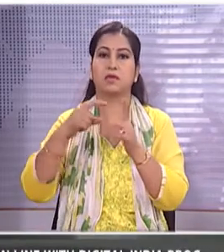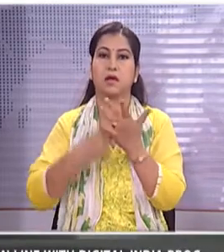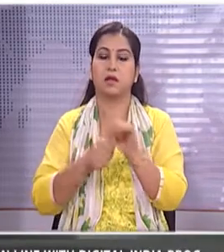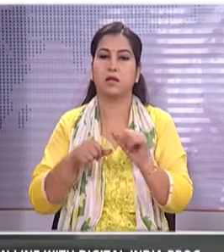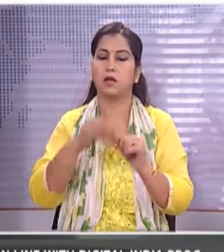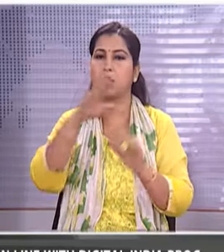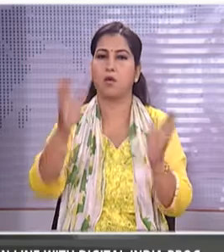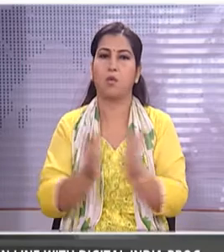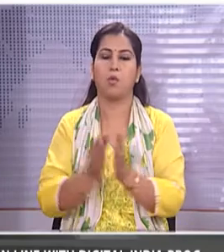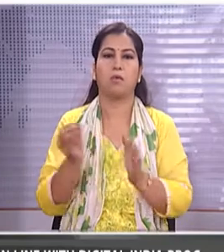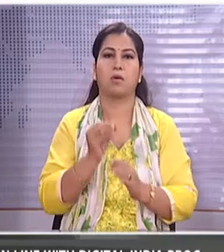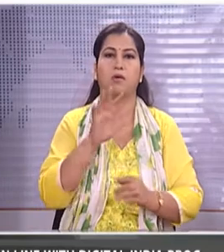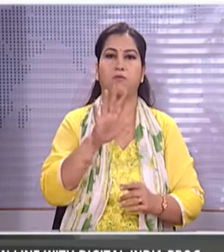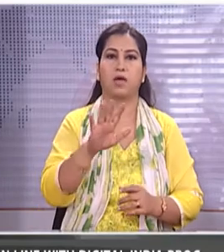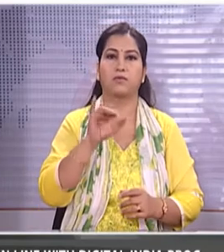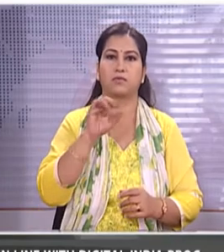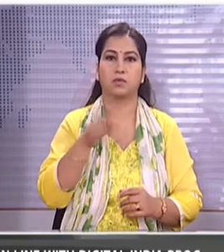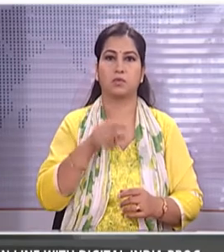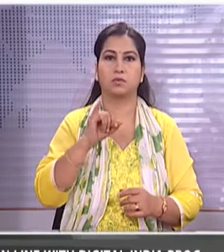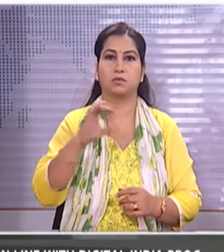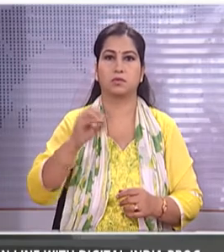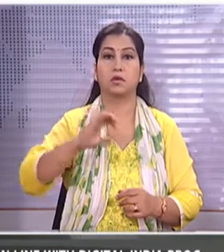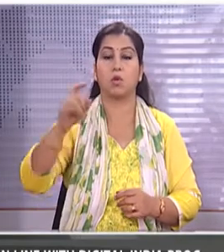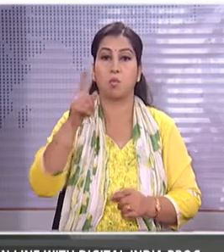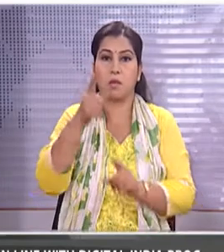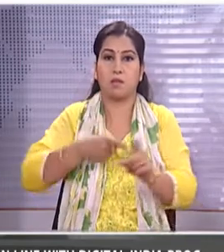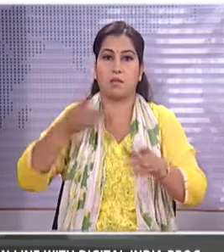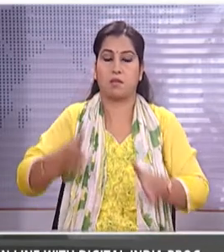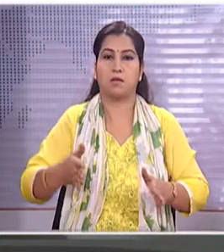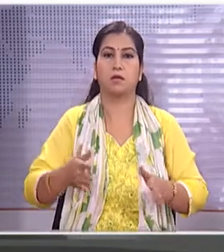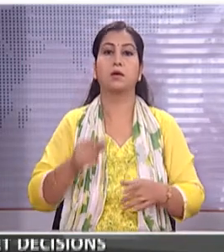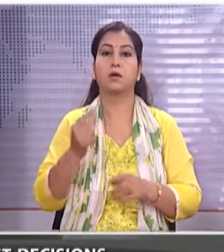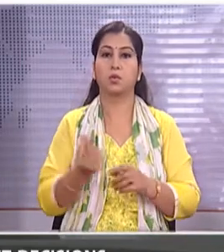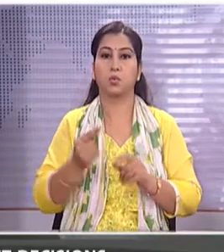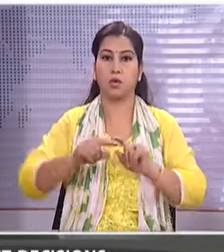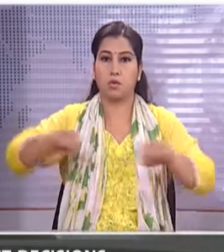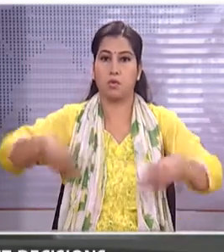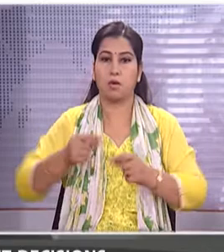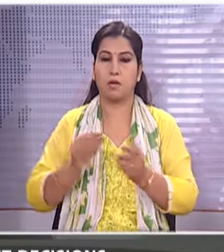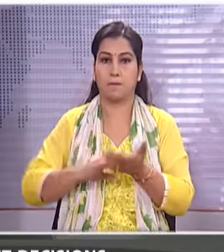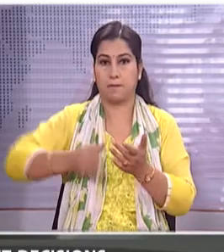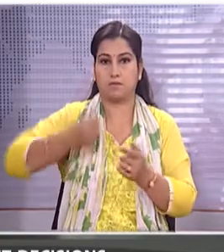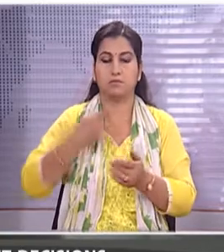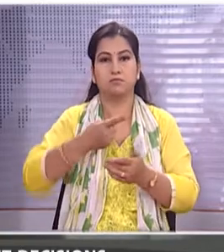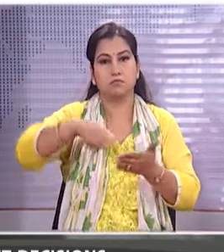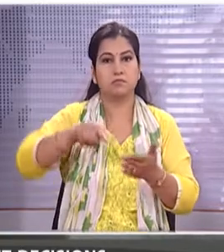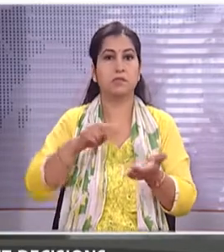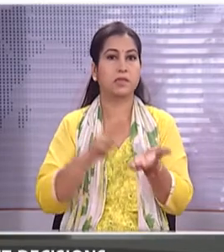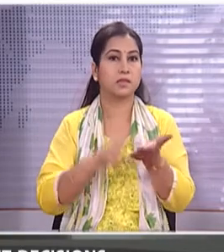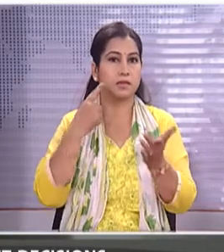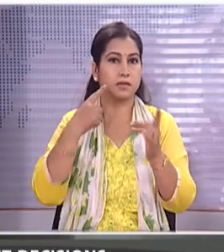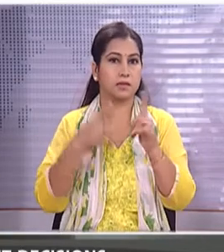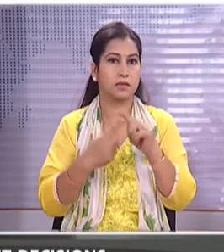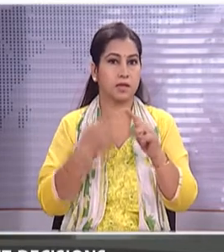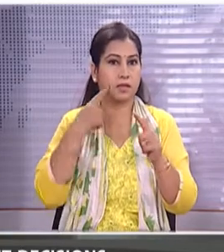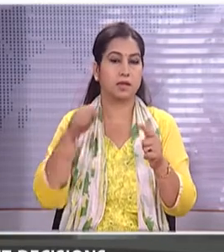would be around 5,600 crore per annum. Besides, the Union Cabinet has also given in-principle approval to Niti